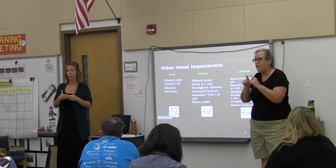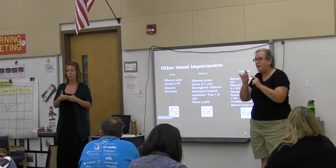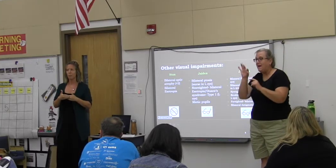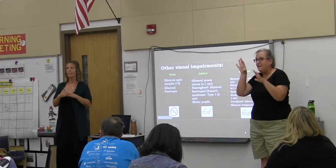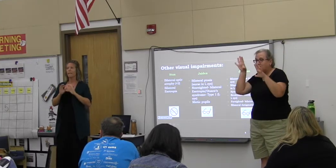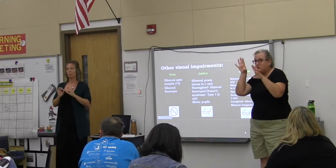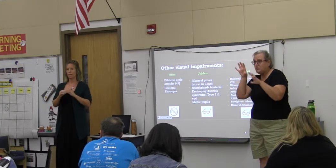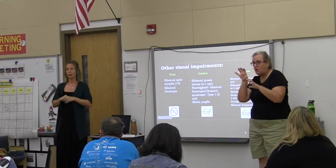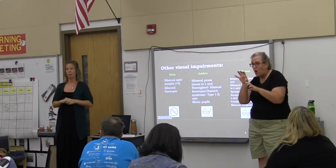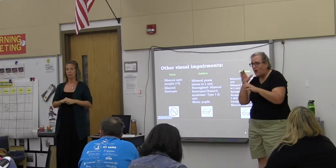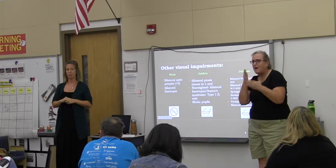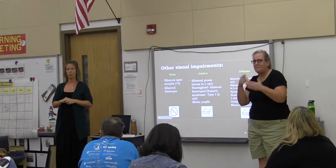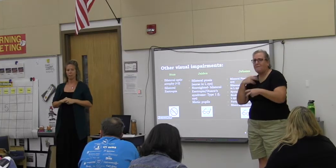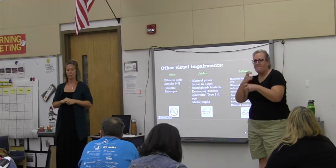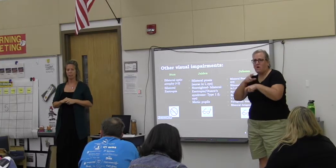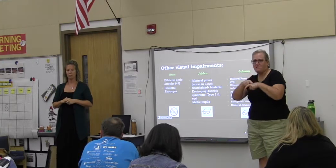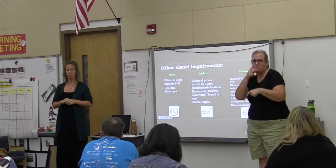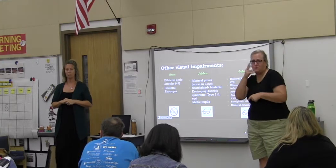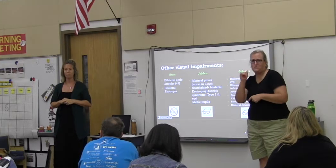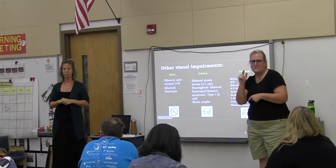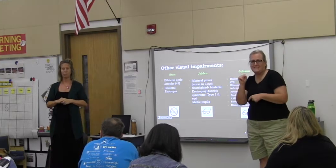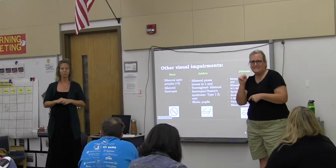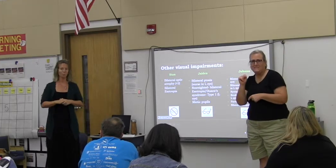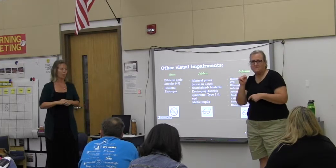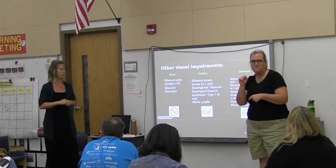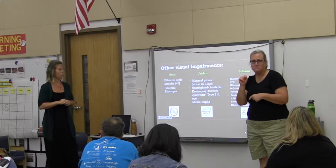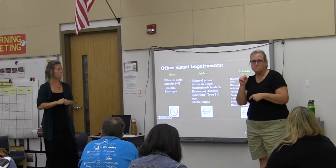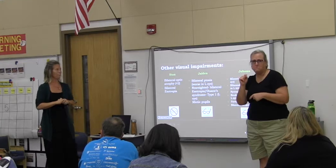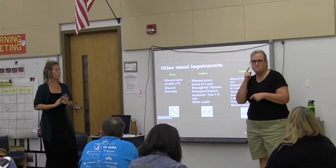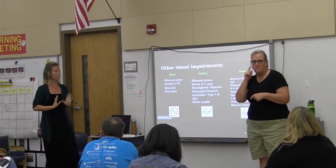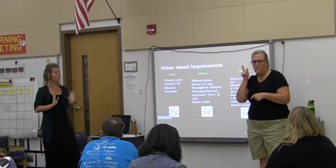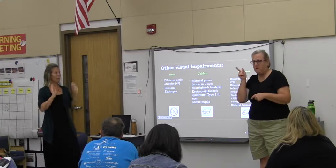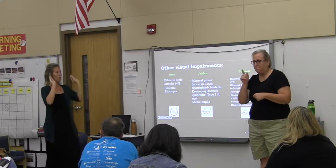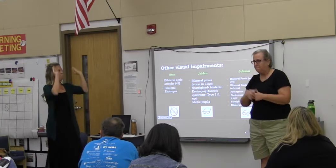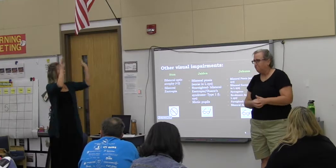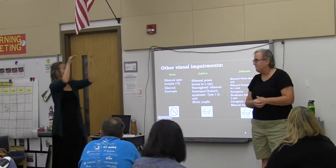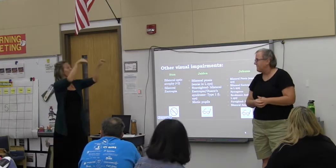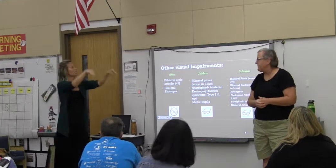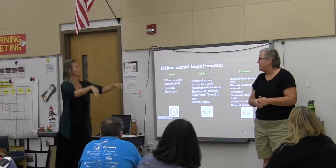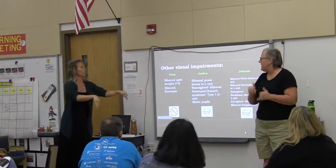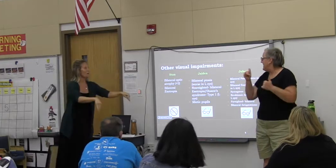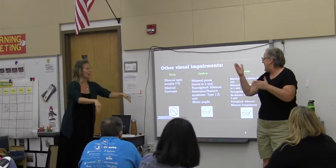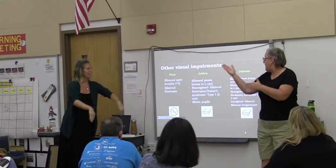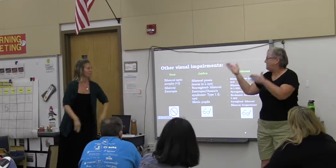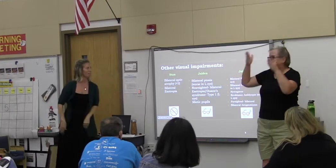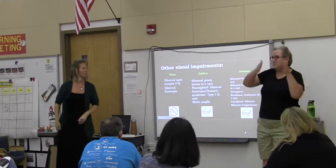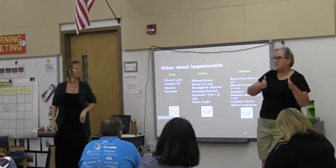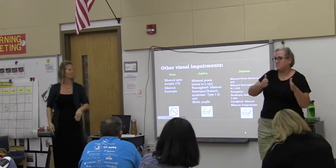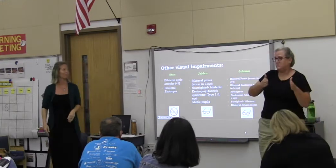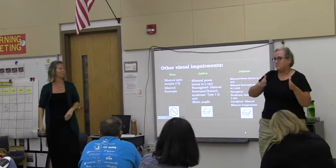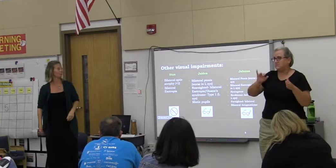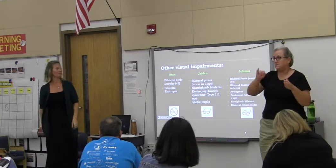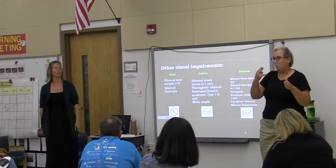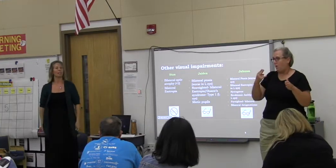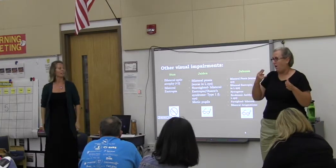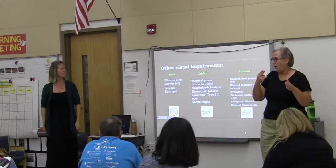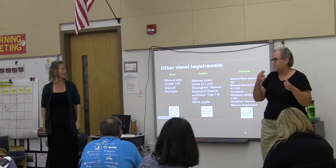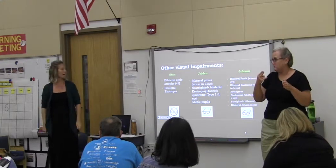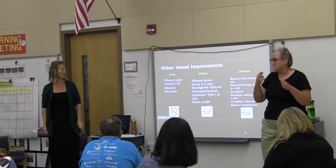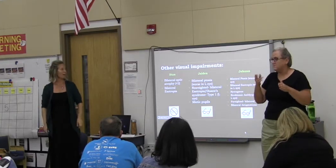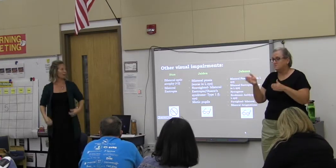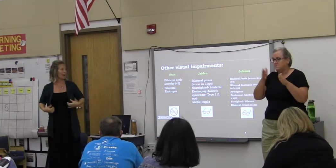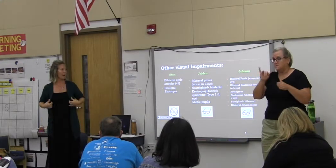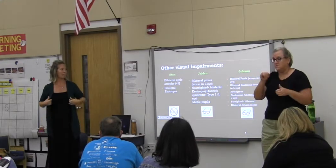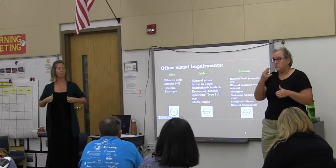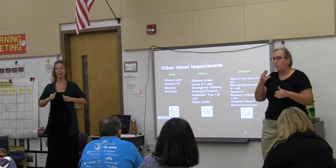darker environment, he might have a hard time seeing. Okay? Moving on to Johan. This